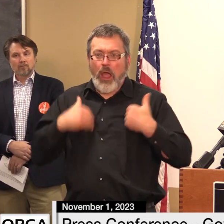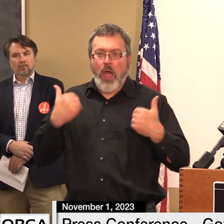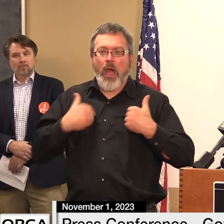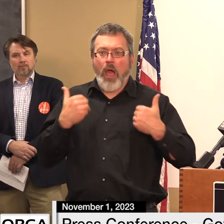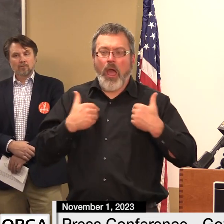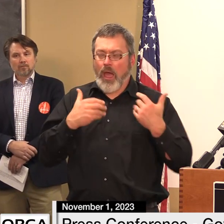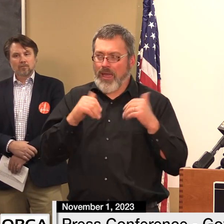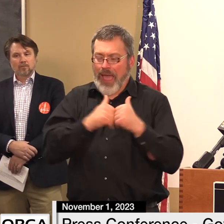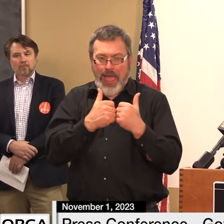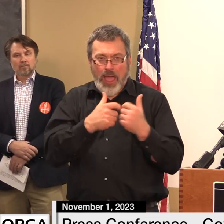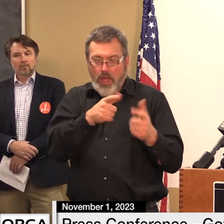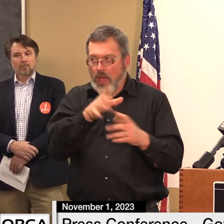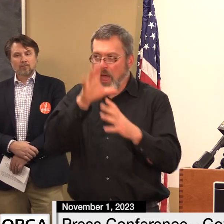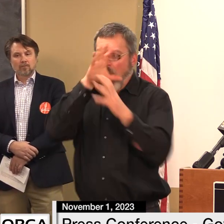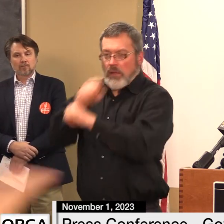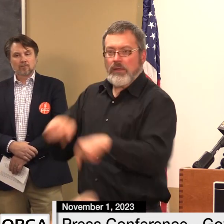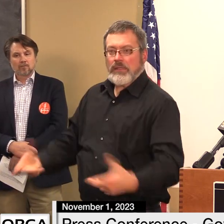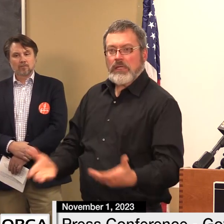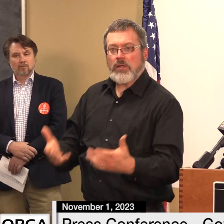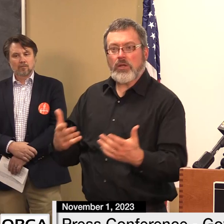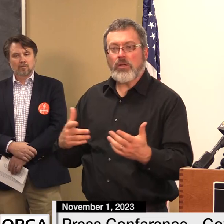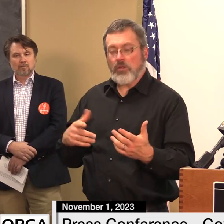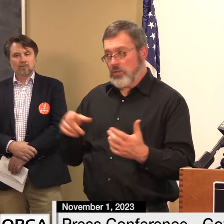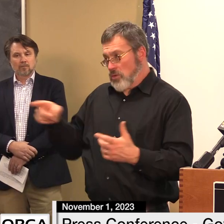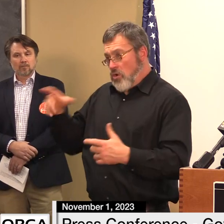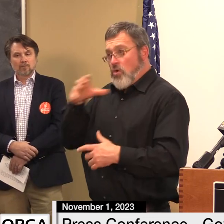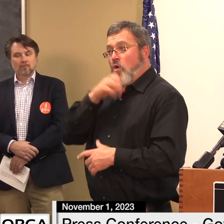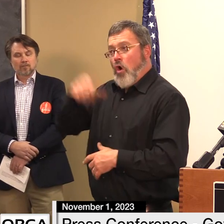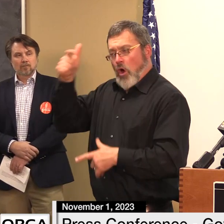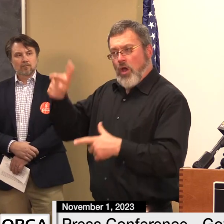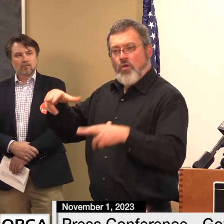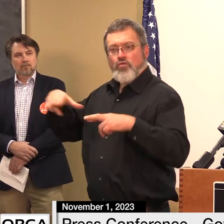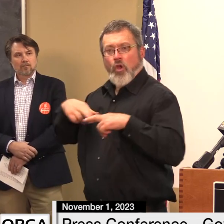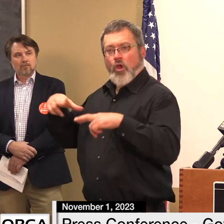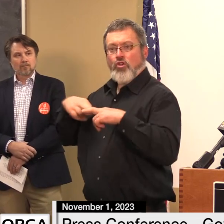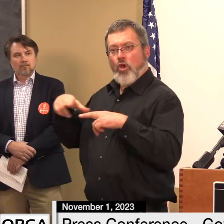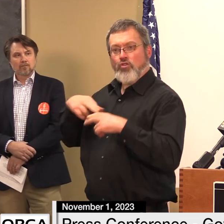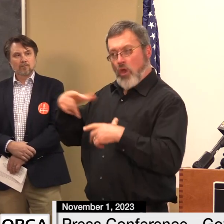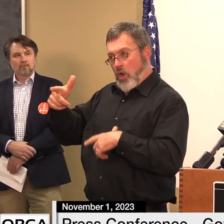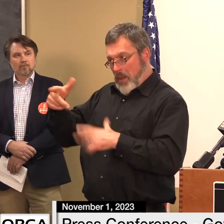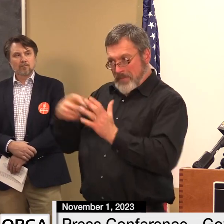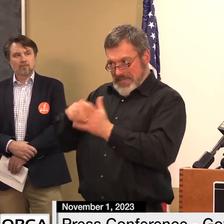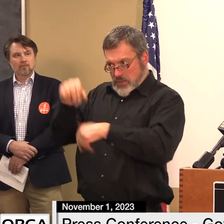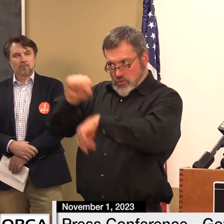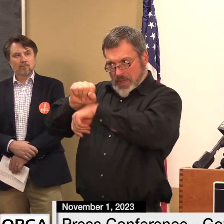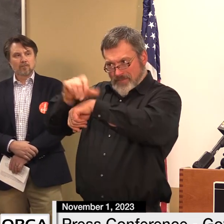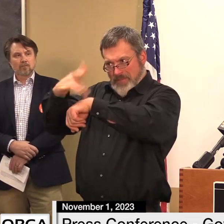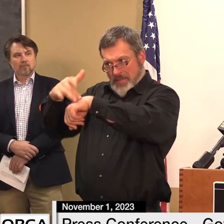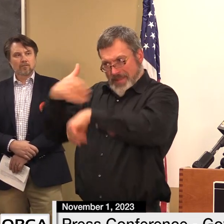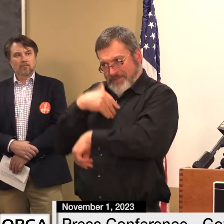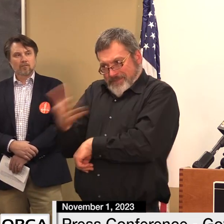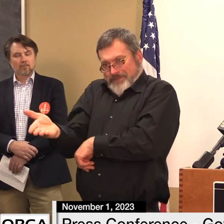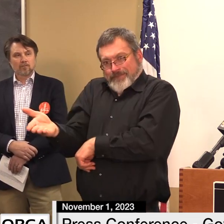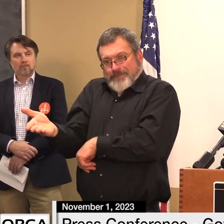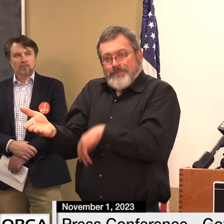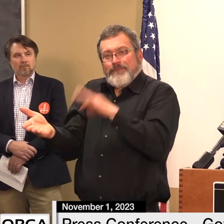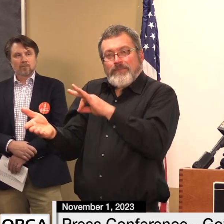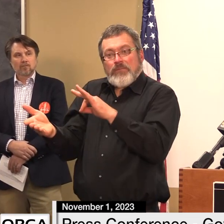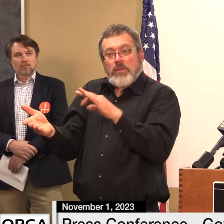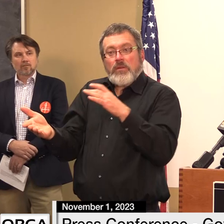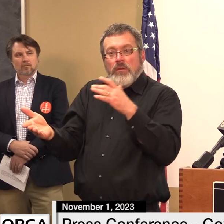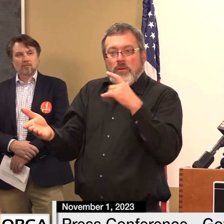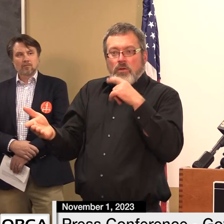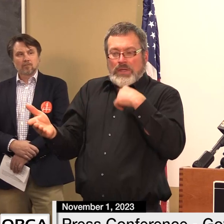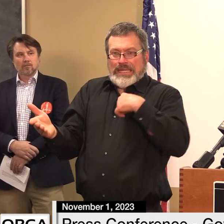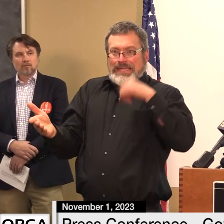with the people we need to continue. So again, on all these fronts, I think there is hope.